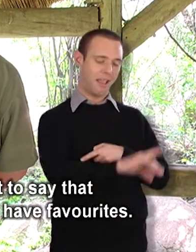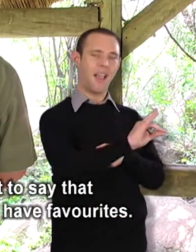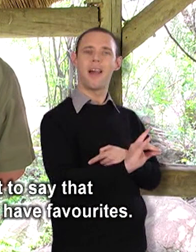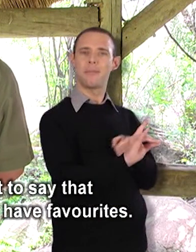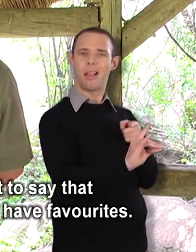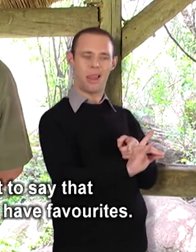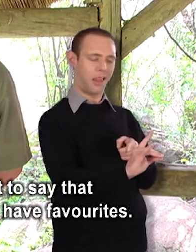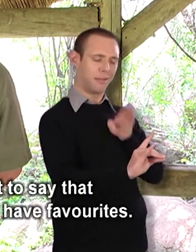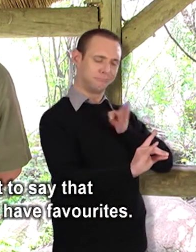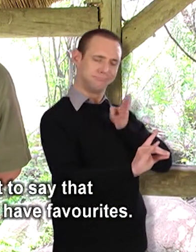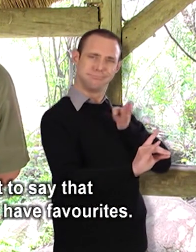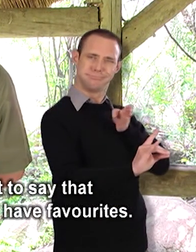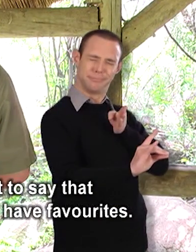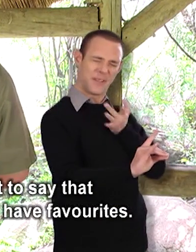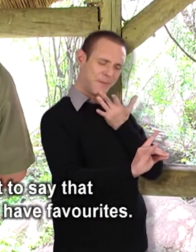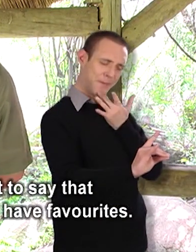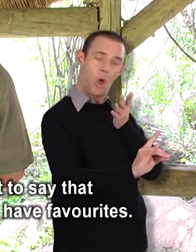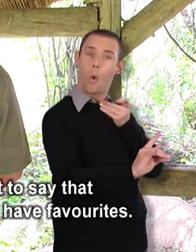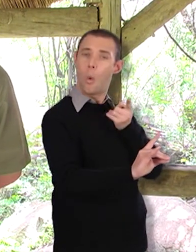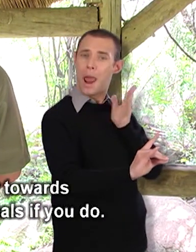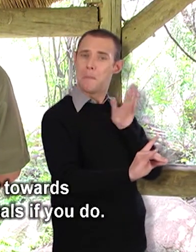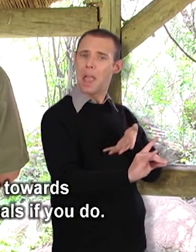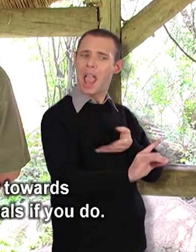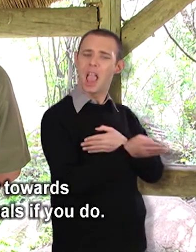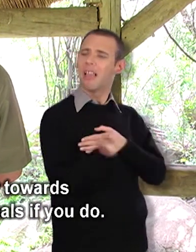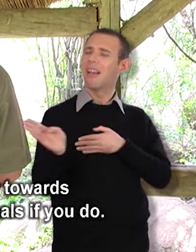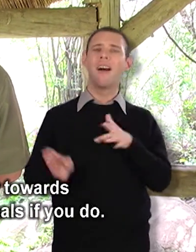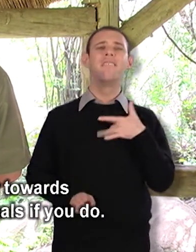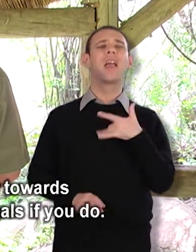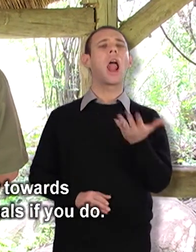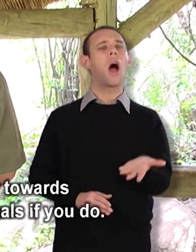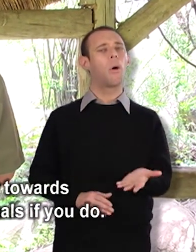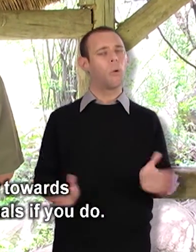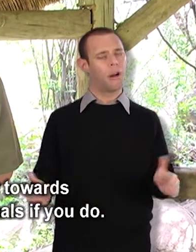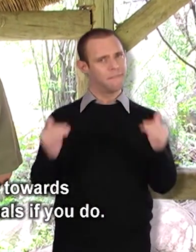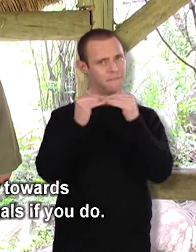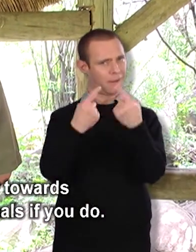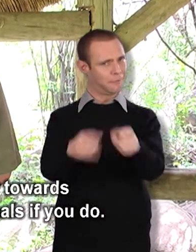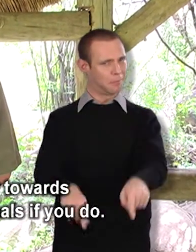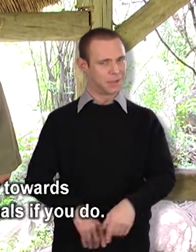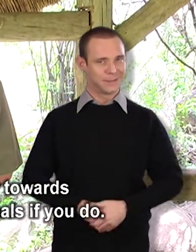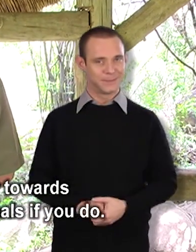Firstly, I want to say it's not allowed to have favorites. Right? It's unfair, I think, towards other